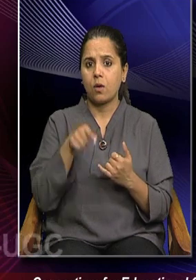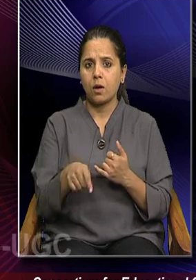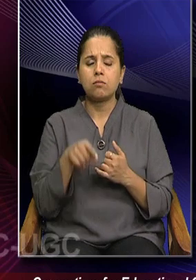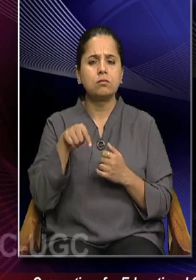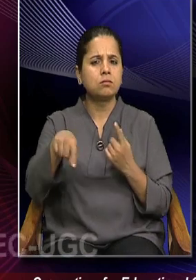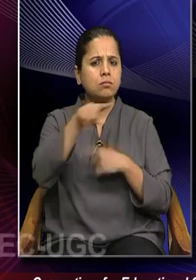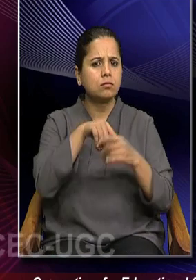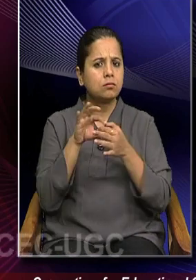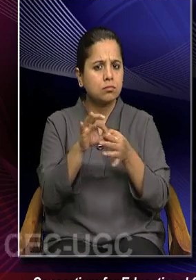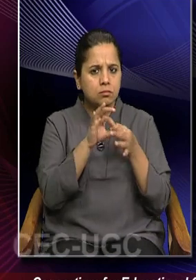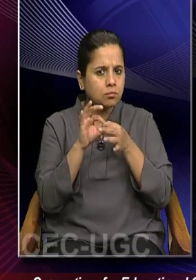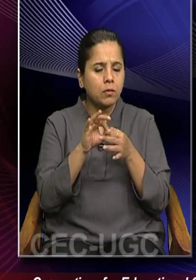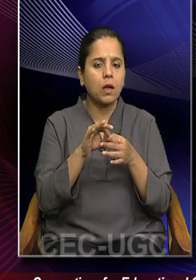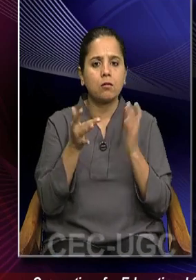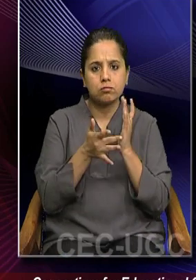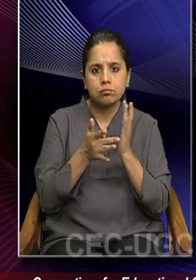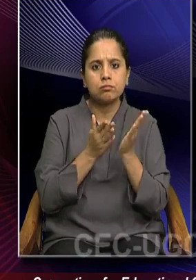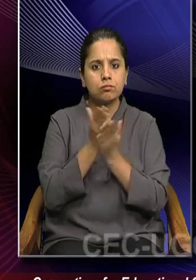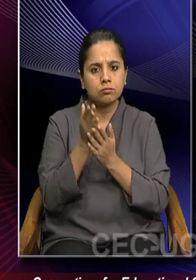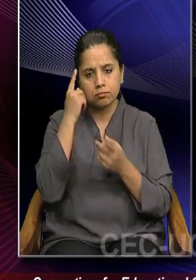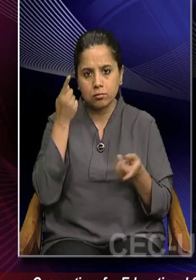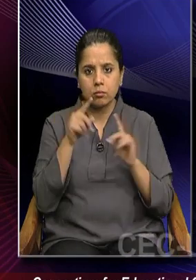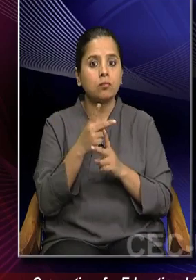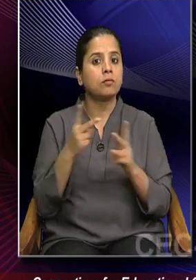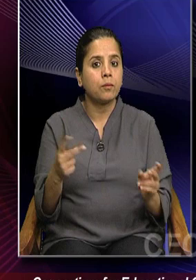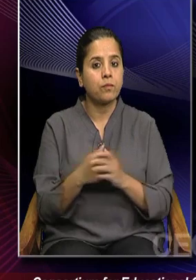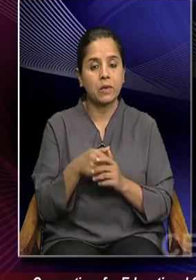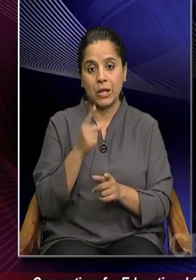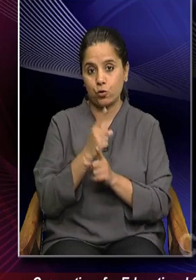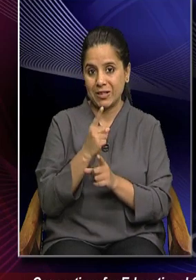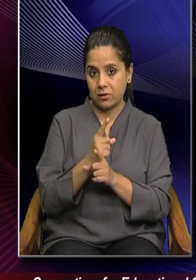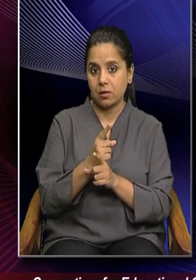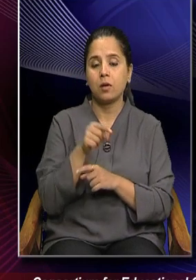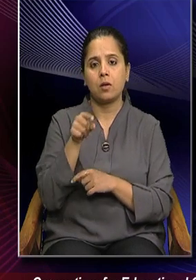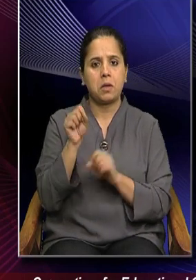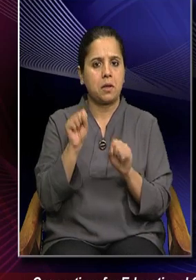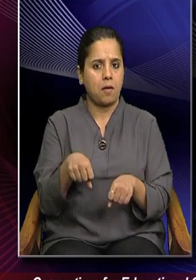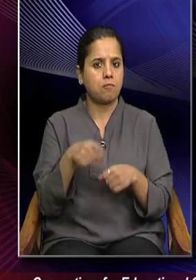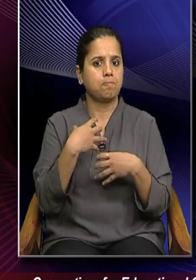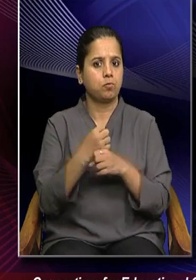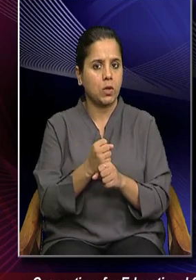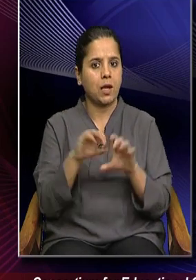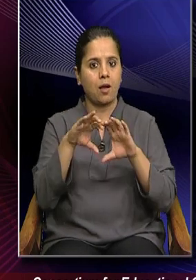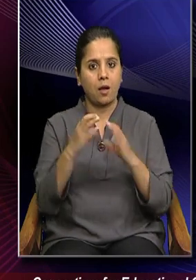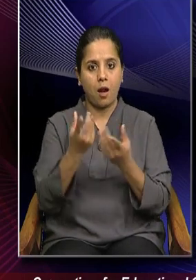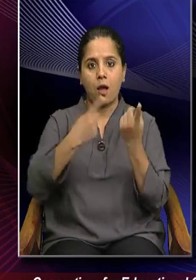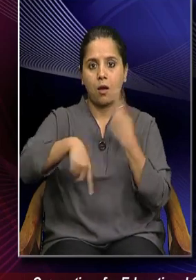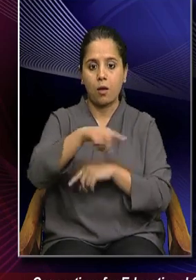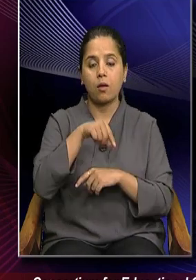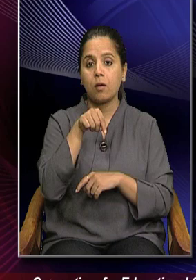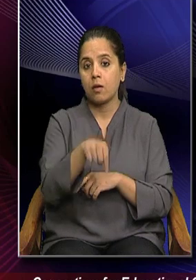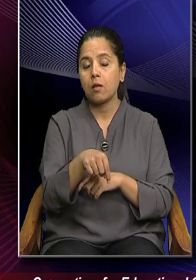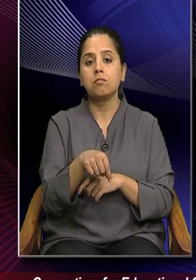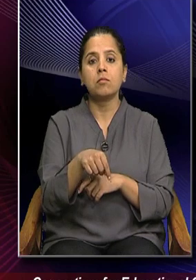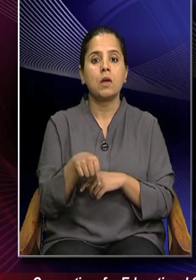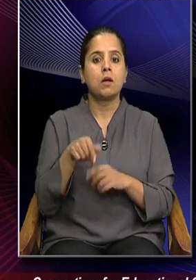these engagements, techniques and strategies, the teachers can create the classrooms which are